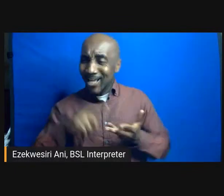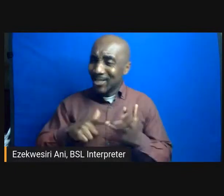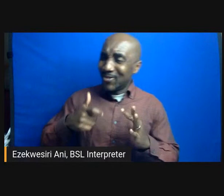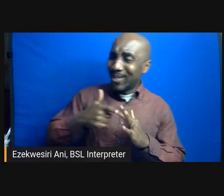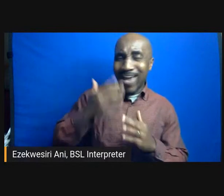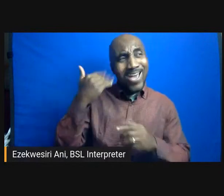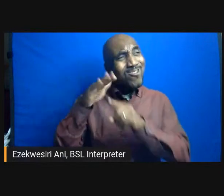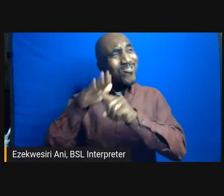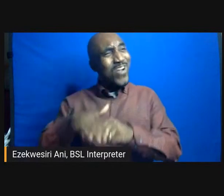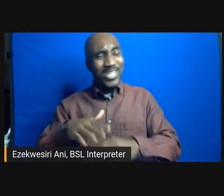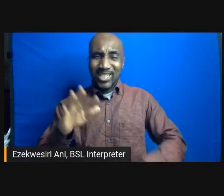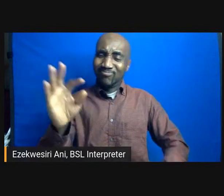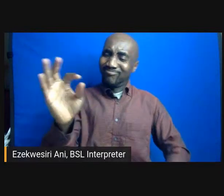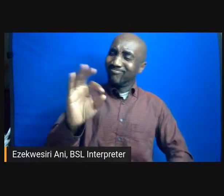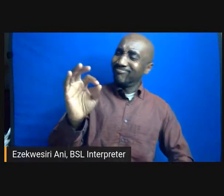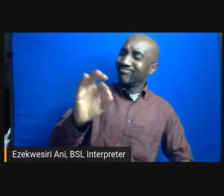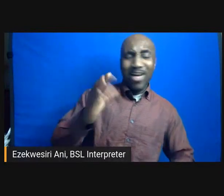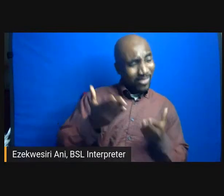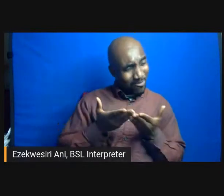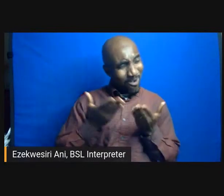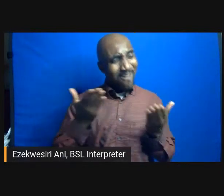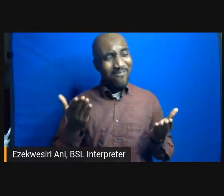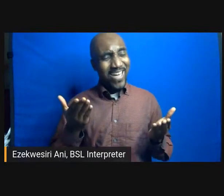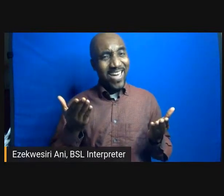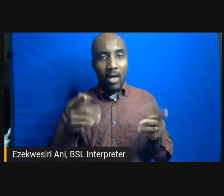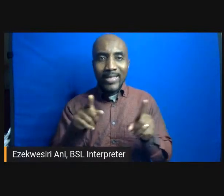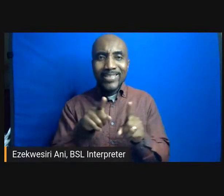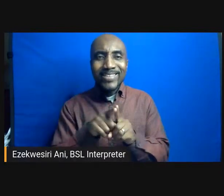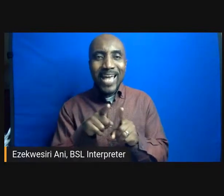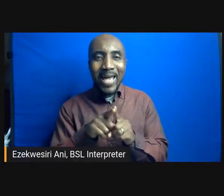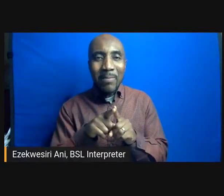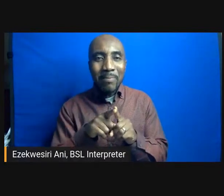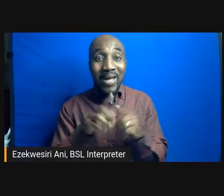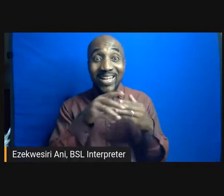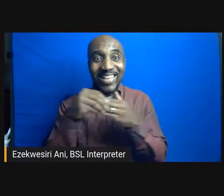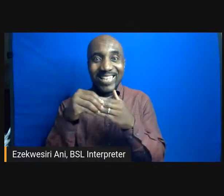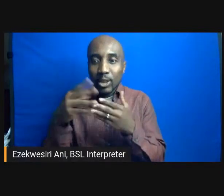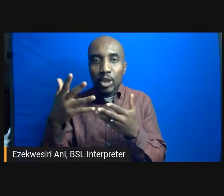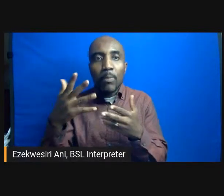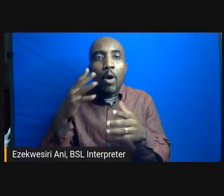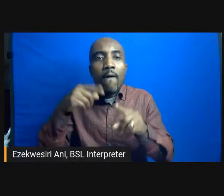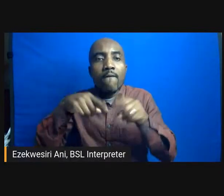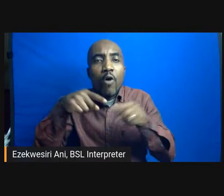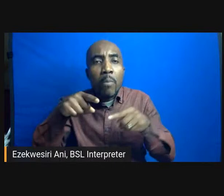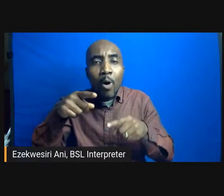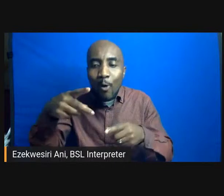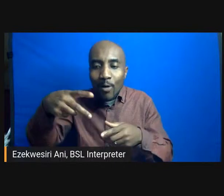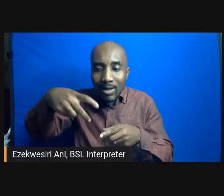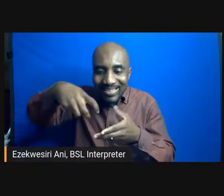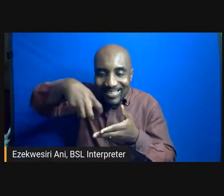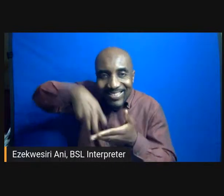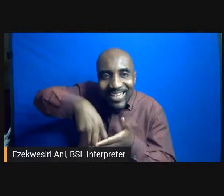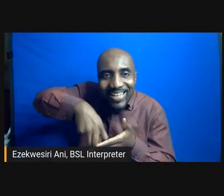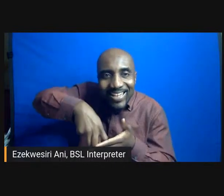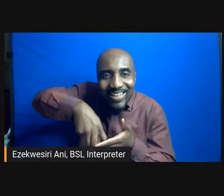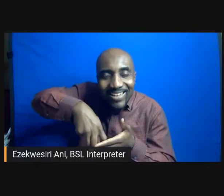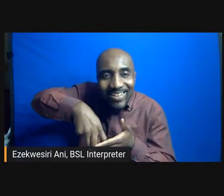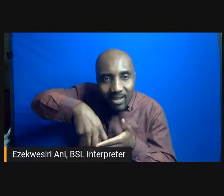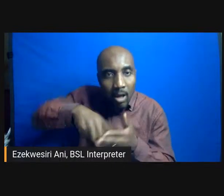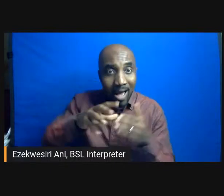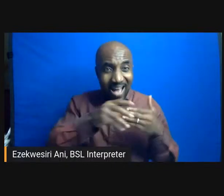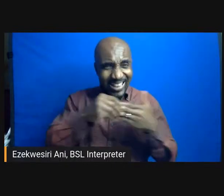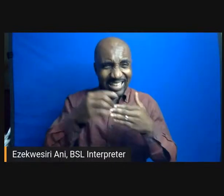support for the bowing of those taking the knee by the leadership, was an extremely low moment in the history